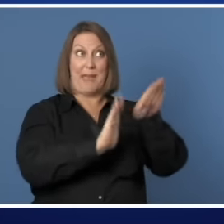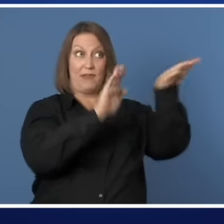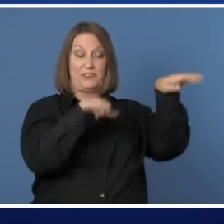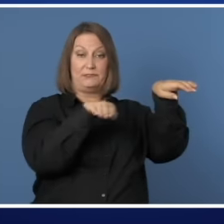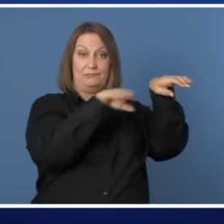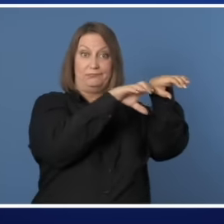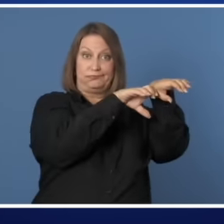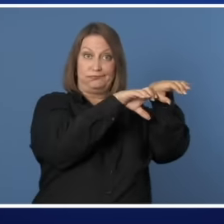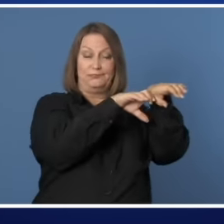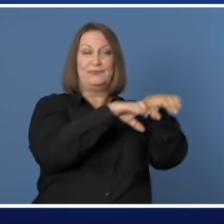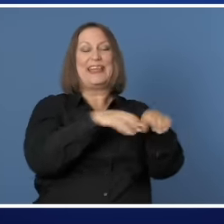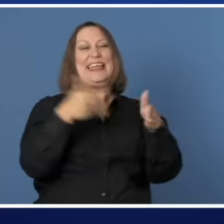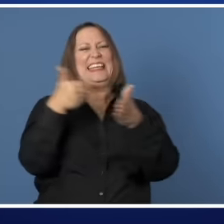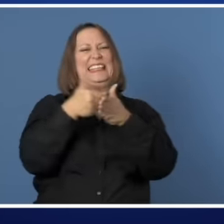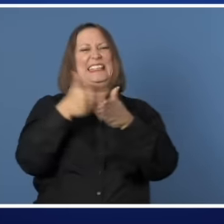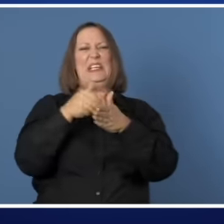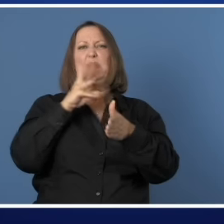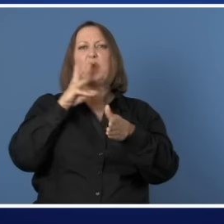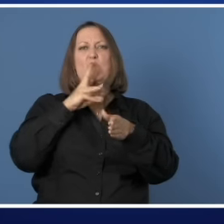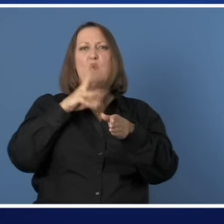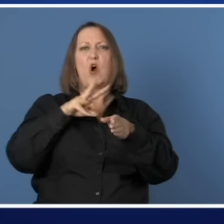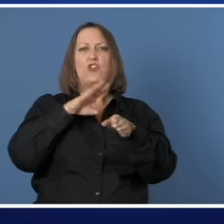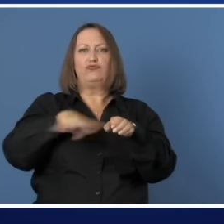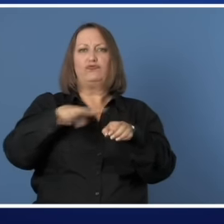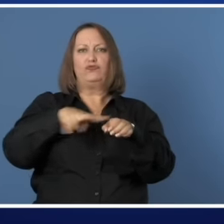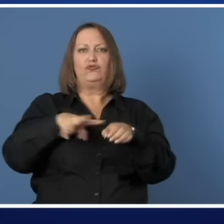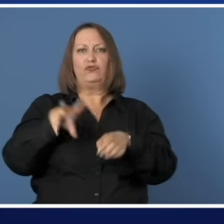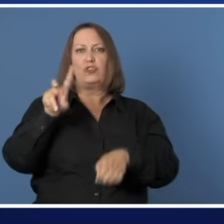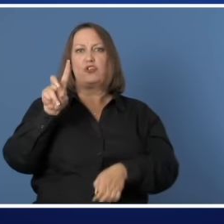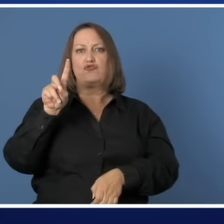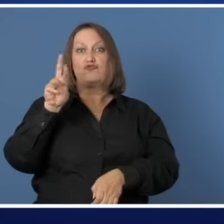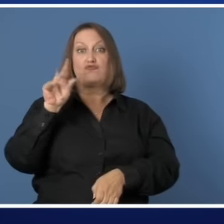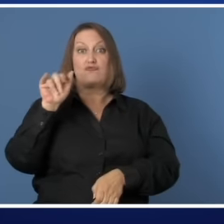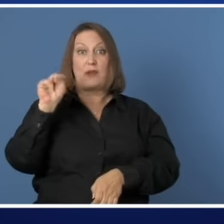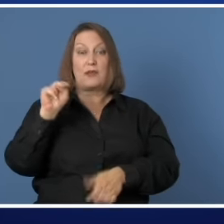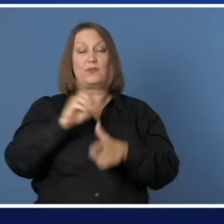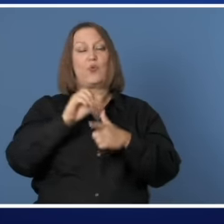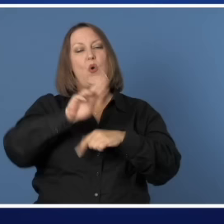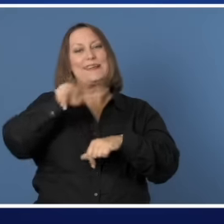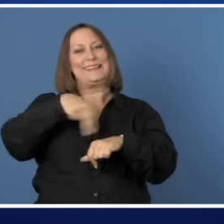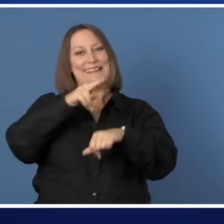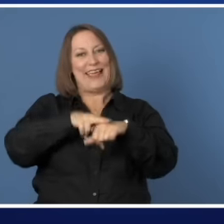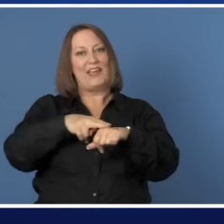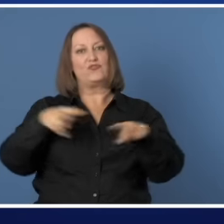near drainage ways, or natural erosion valleys.